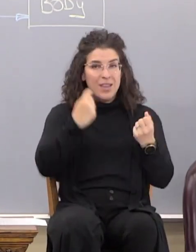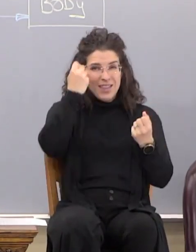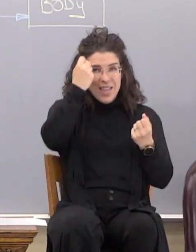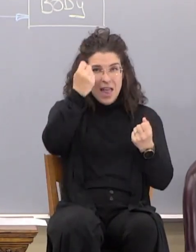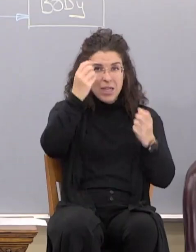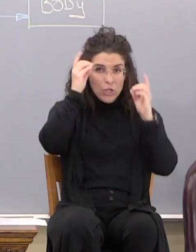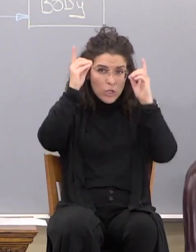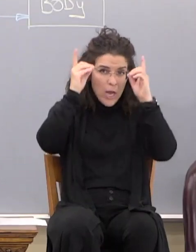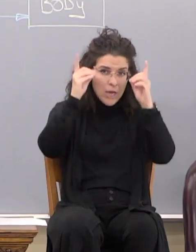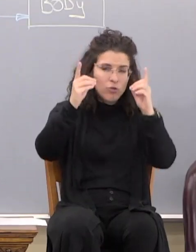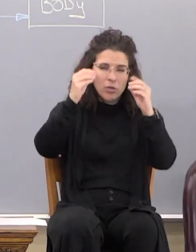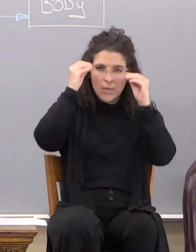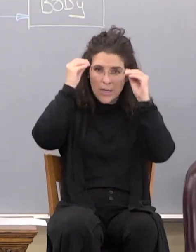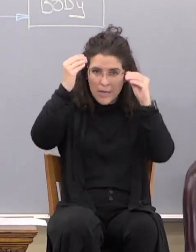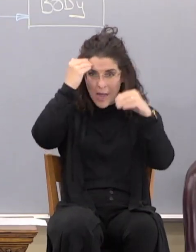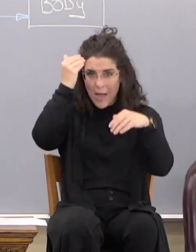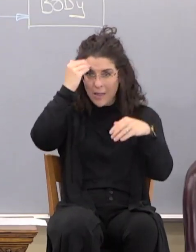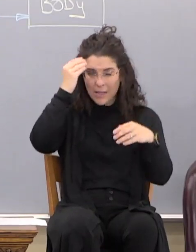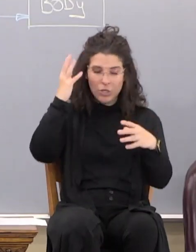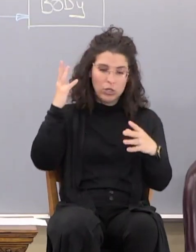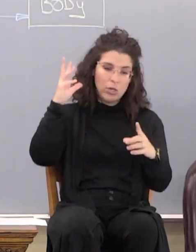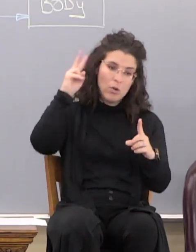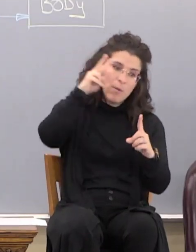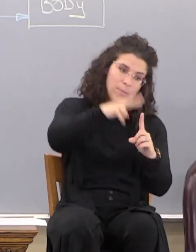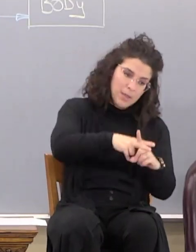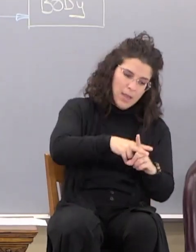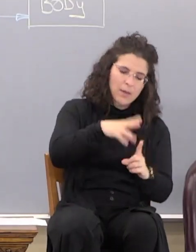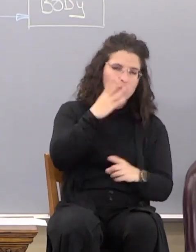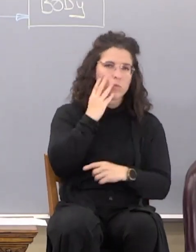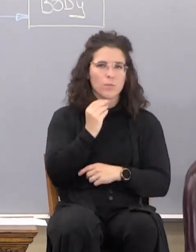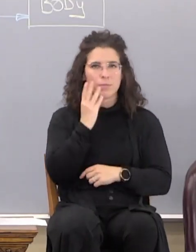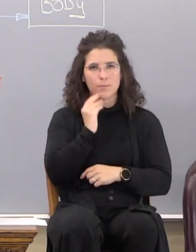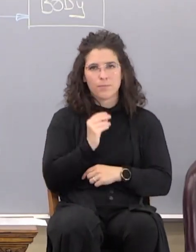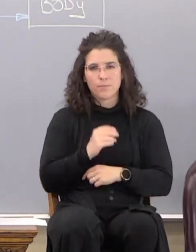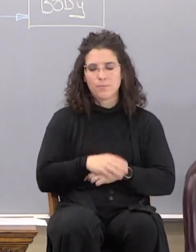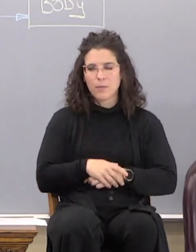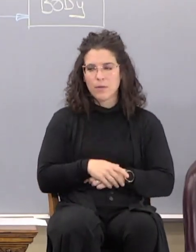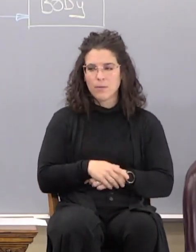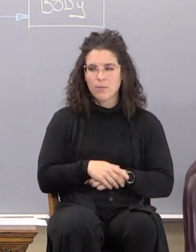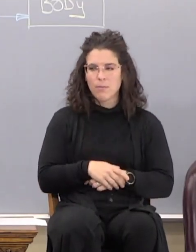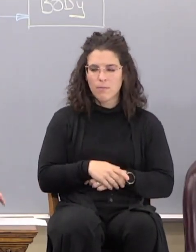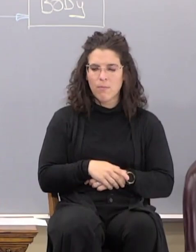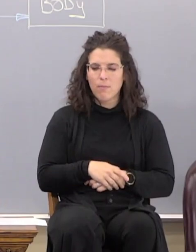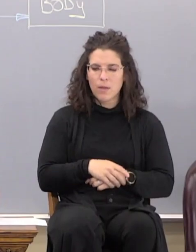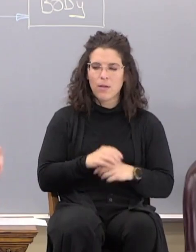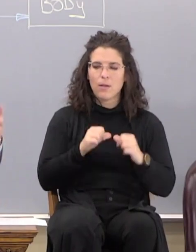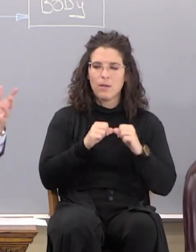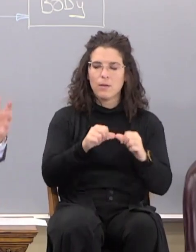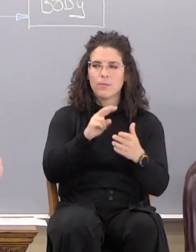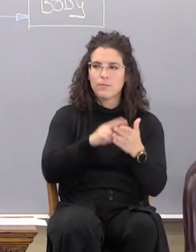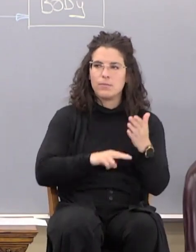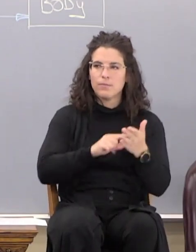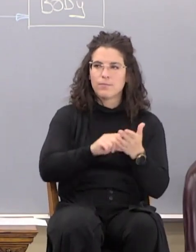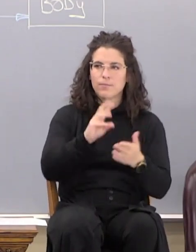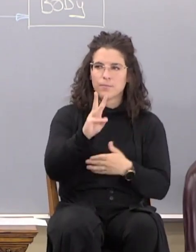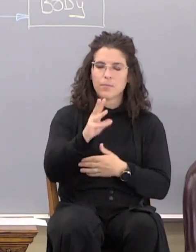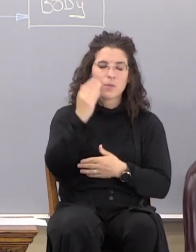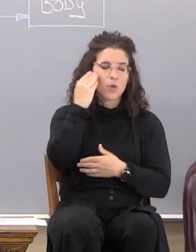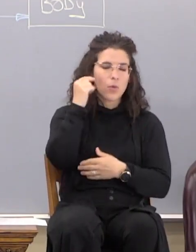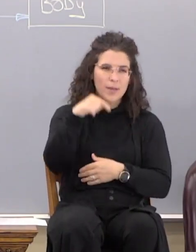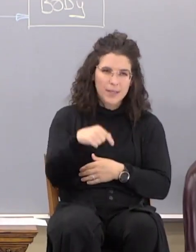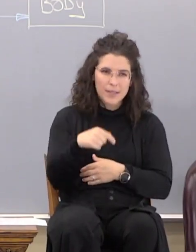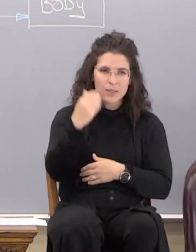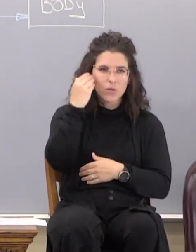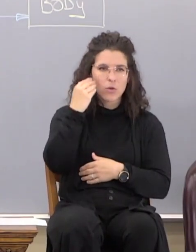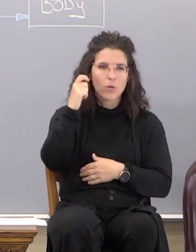doctrine, knowledge, into experience. Look down at verse number. Well, let's keep reading. Verse 6. Knowing this, you've got to